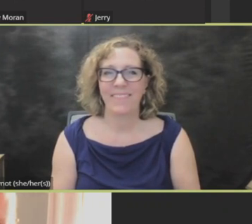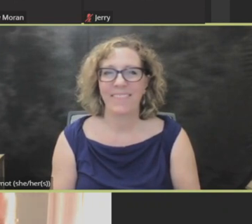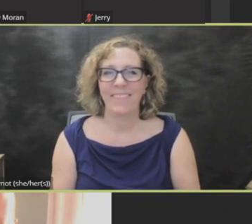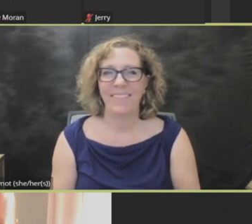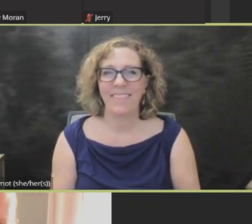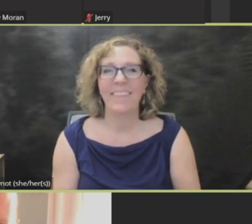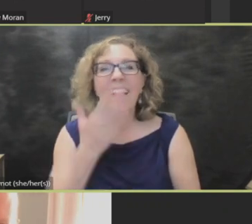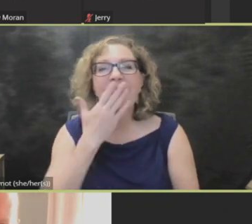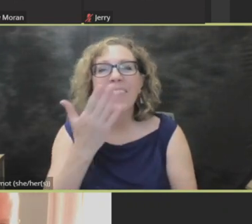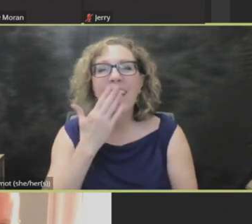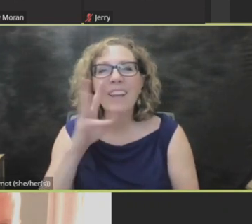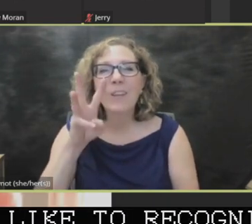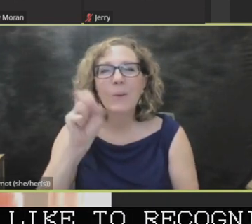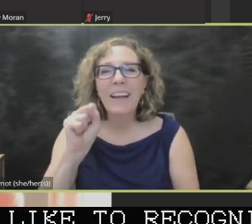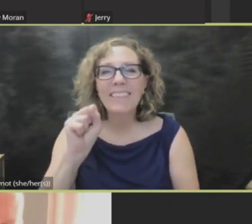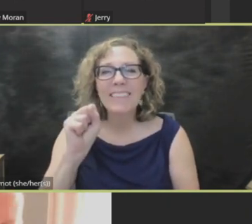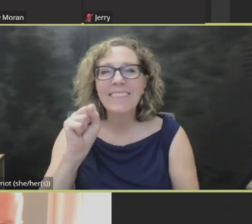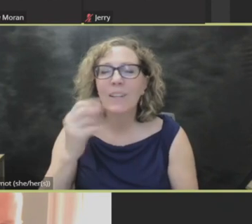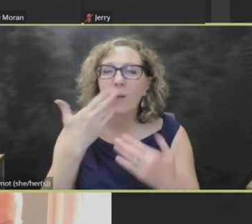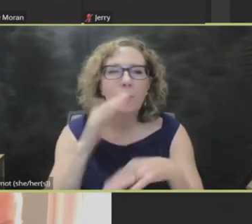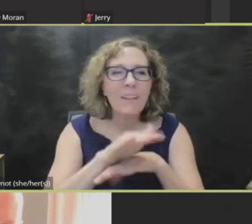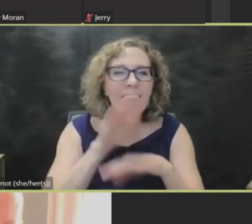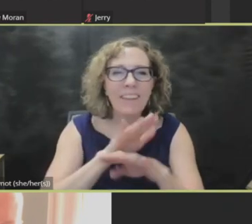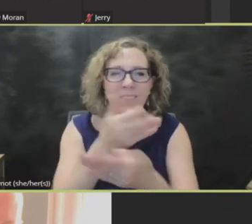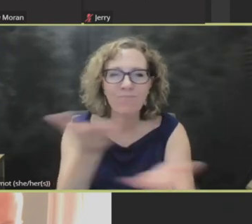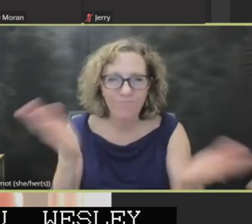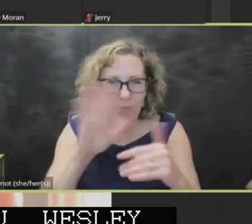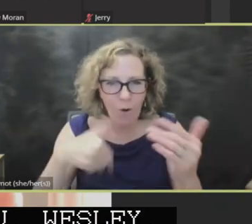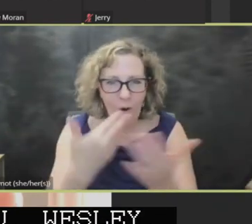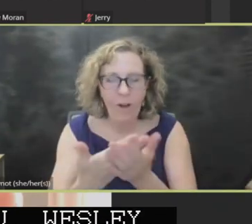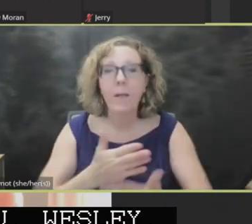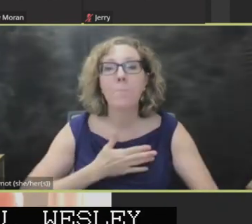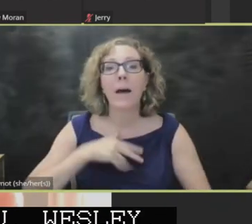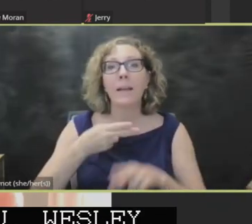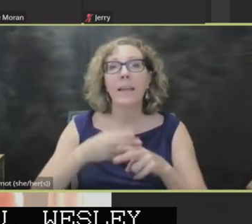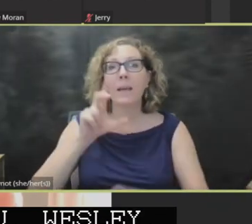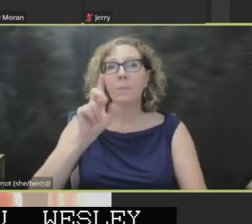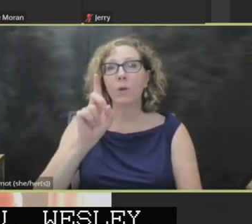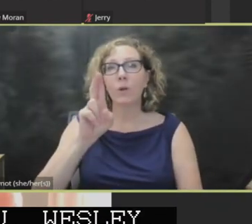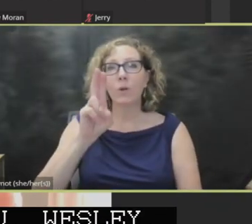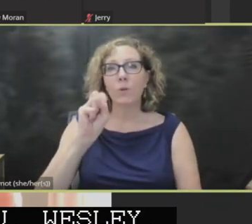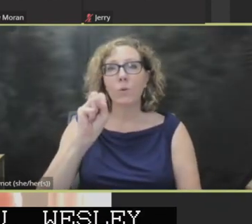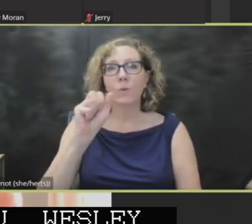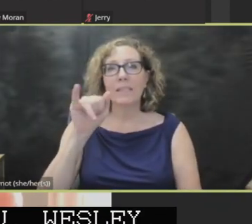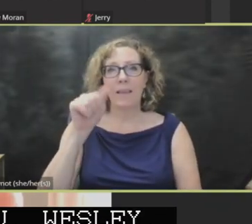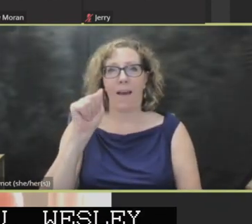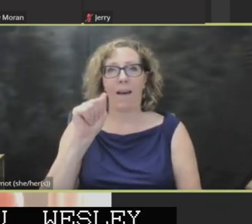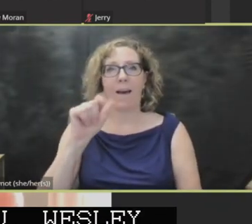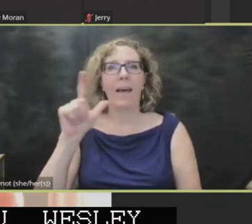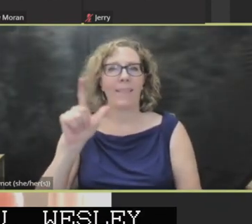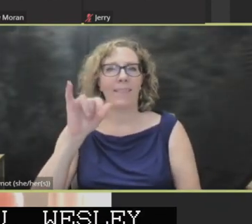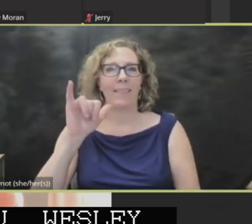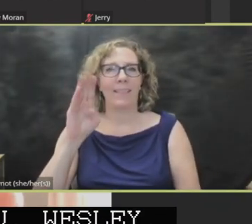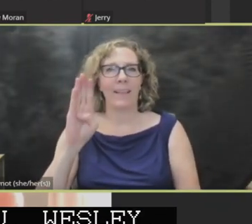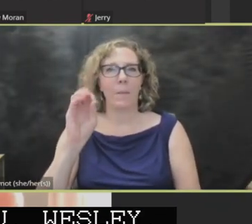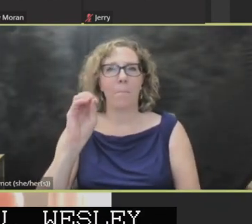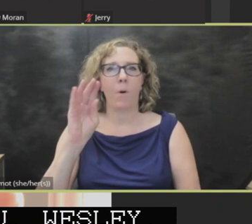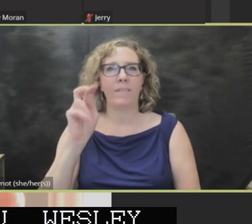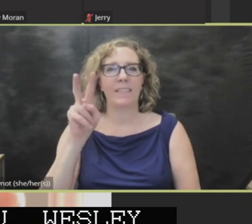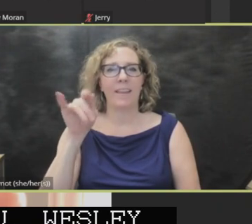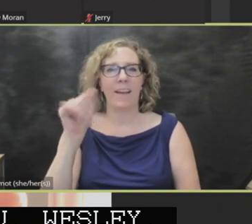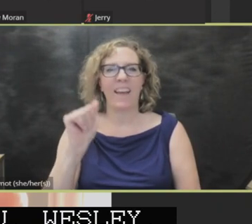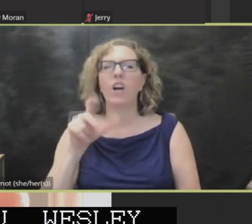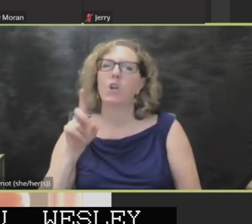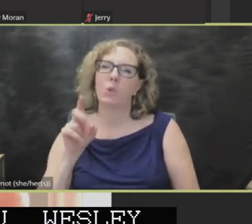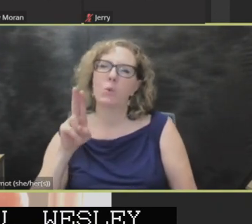Thank you very much, Wesley. Good evening, everybody. My name is Jucia Lubovskaya, or Jucia L for short. And as Wesley